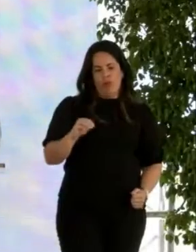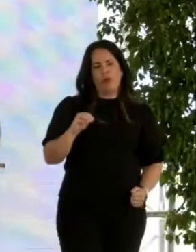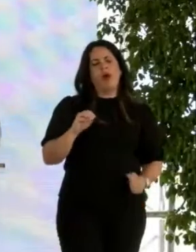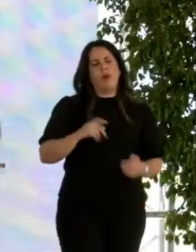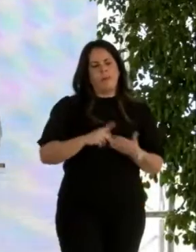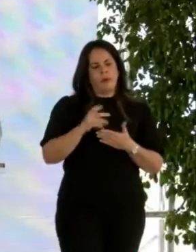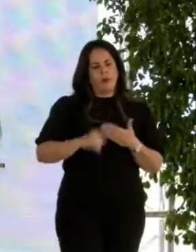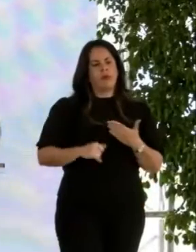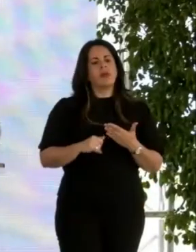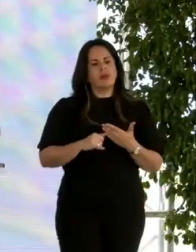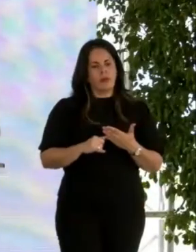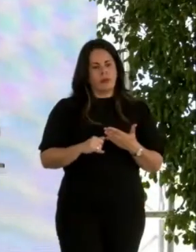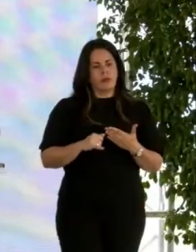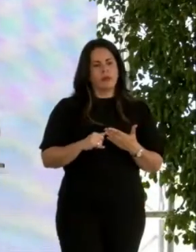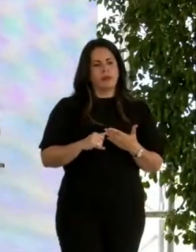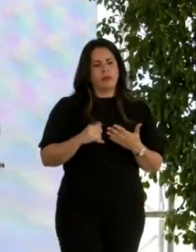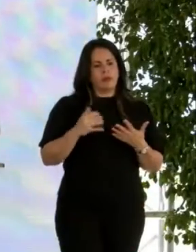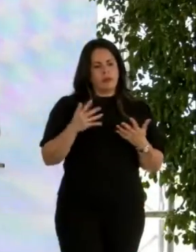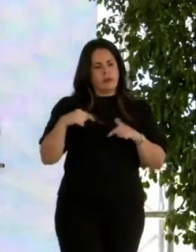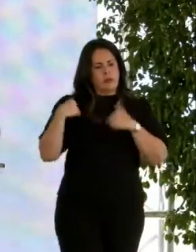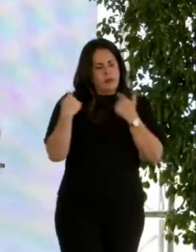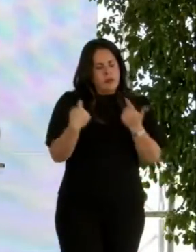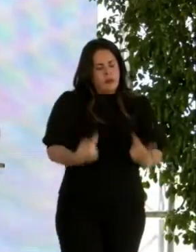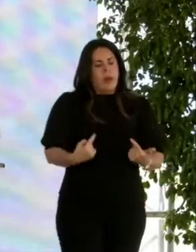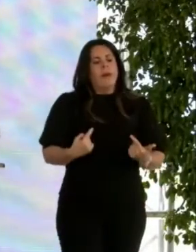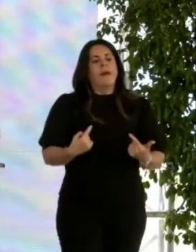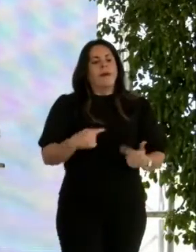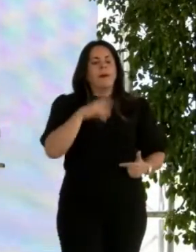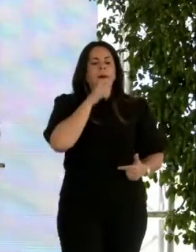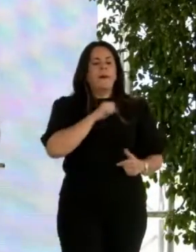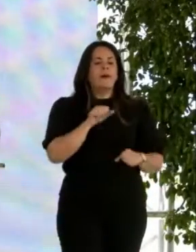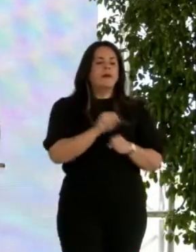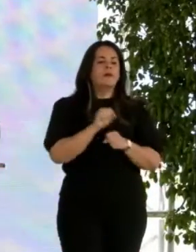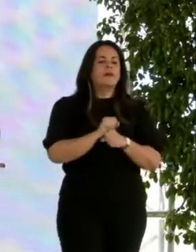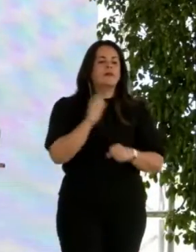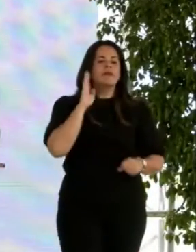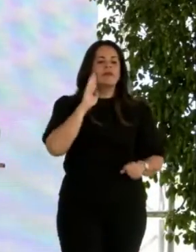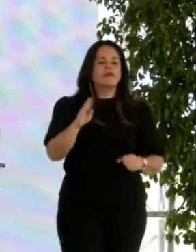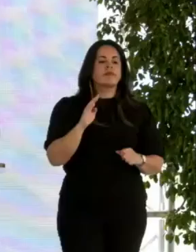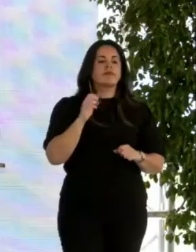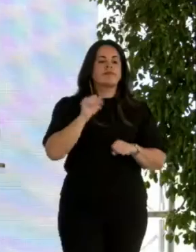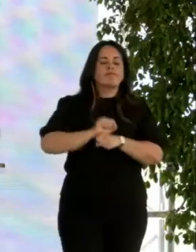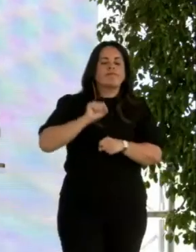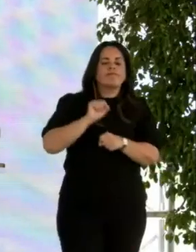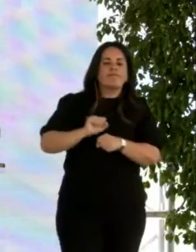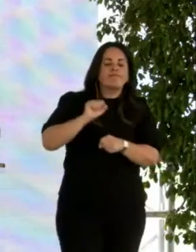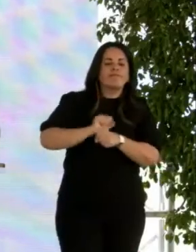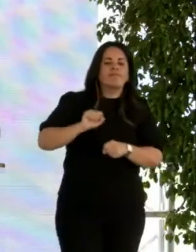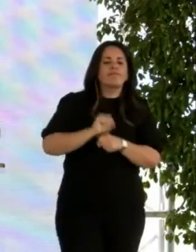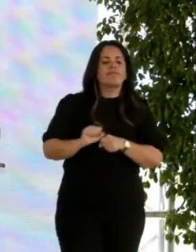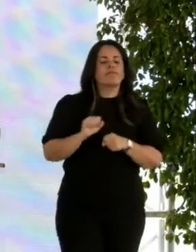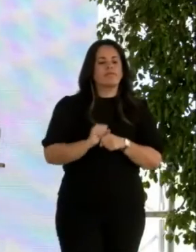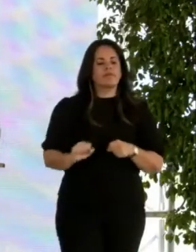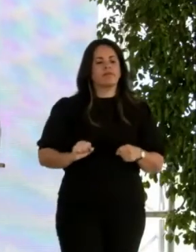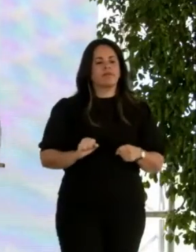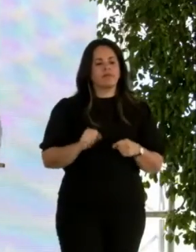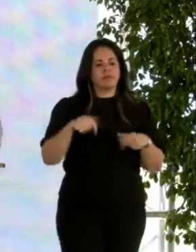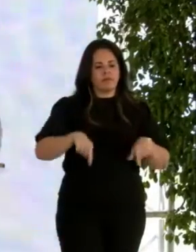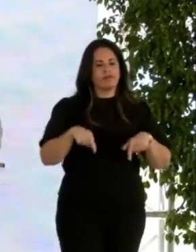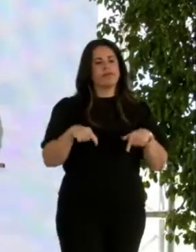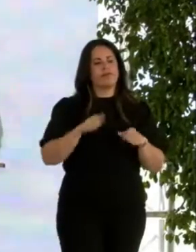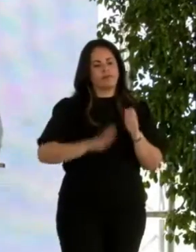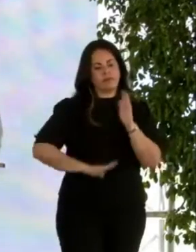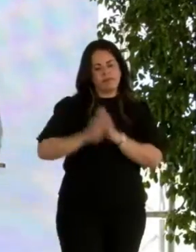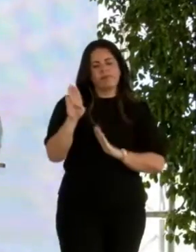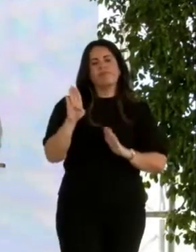with. And I can assure you, we will put our passion and our effort in delivering this in a beautiful way. I